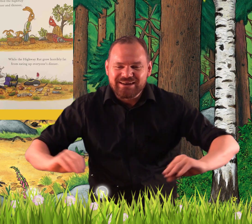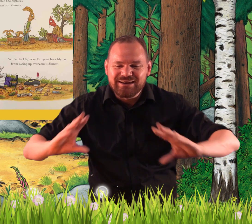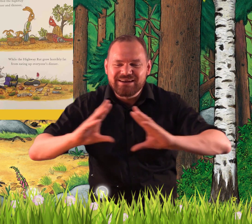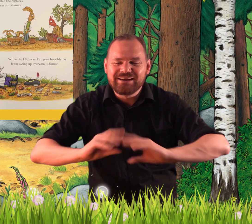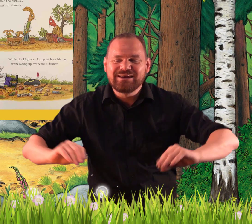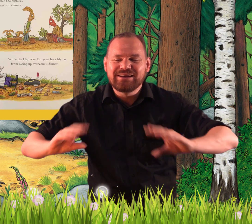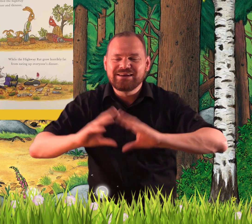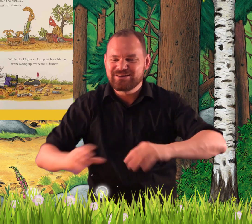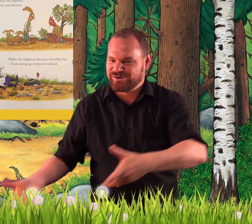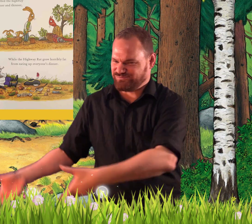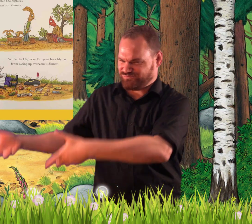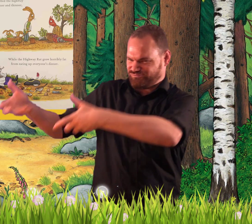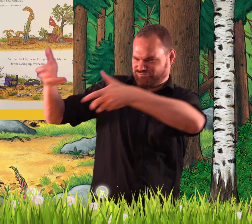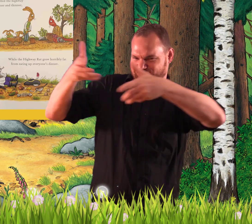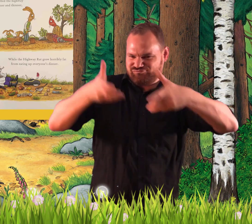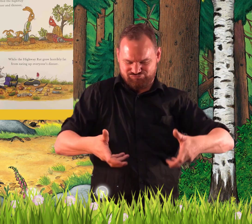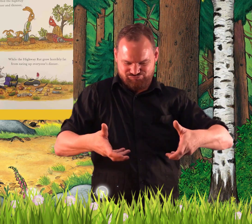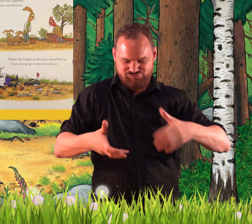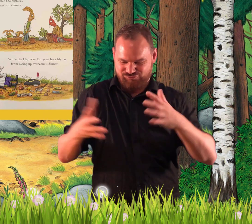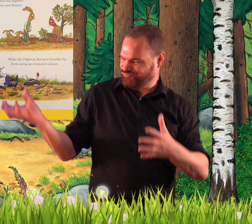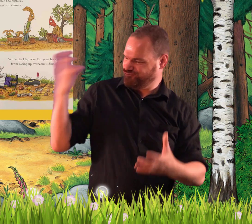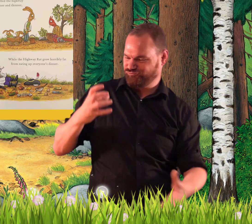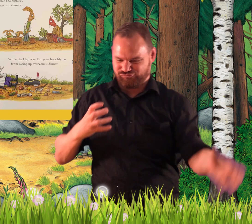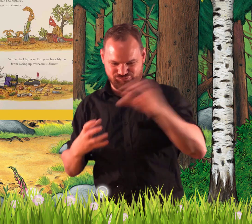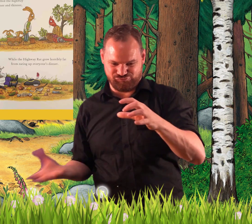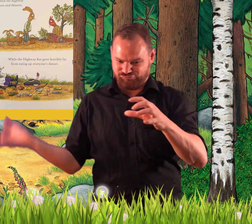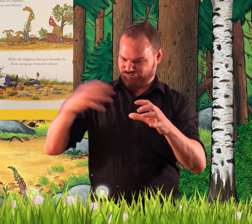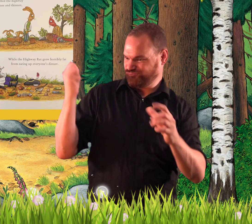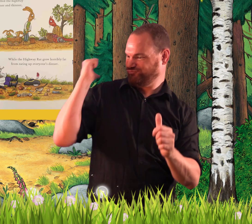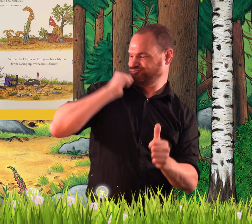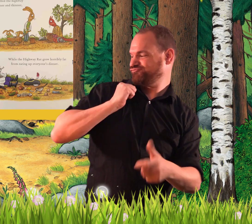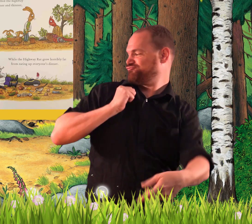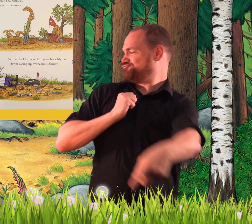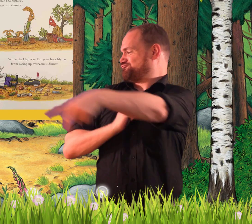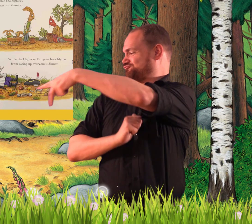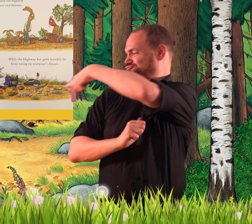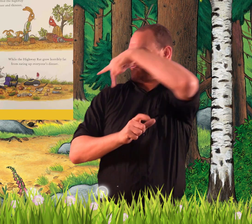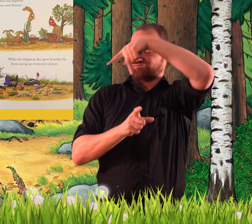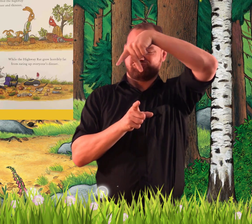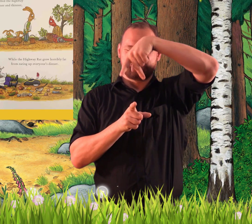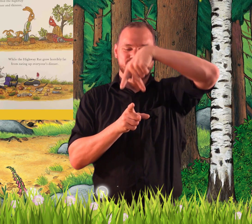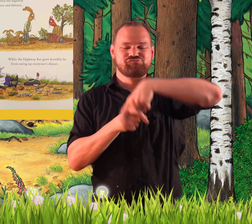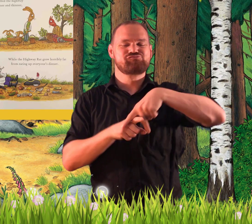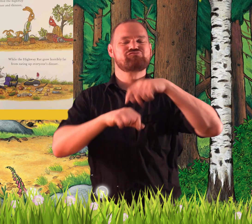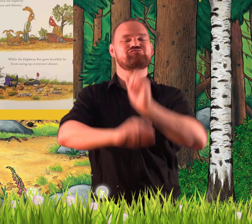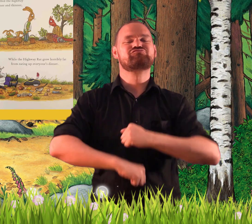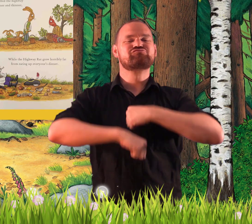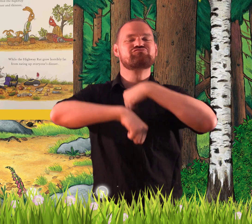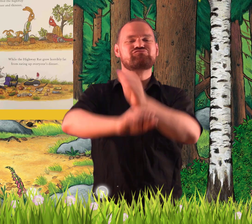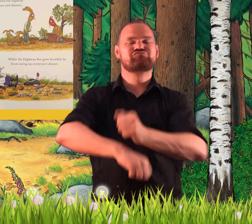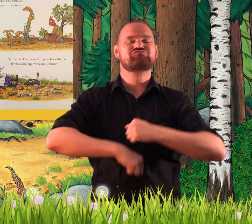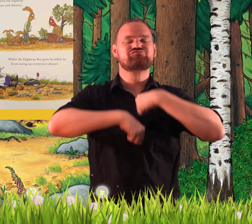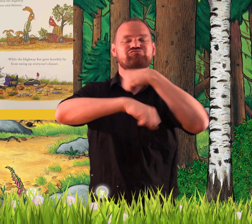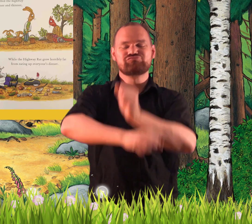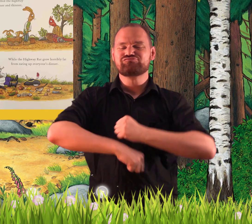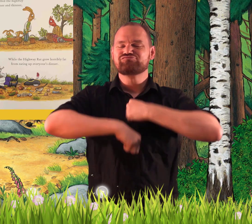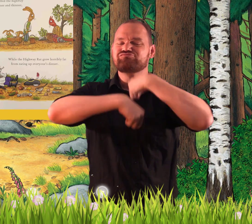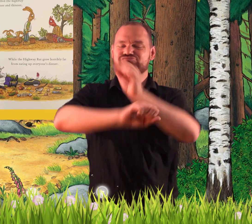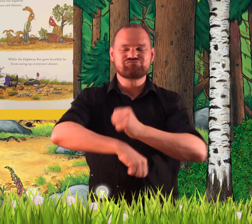his own horse's hair. The highway rat was mean and the highway rat was cruel. He stole and stole until his